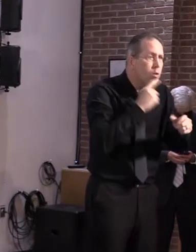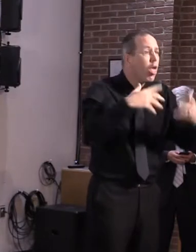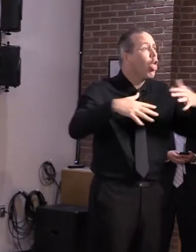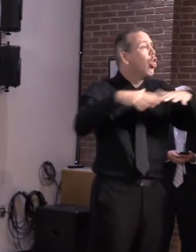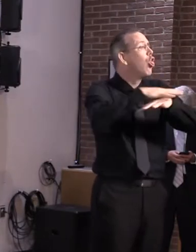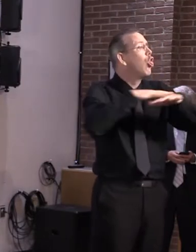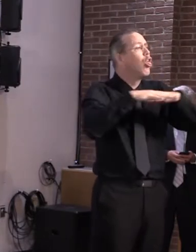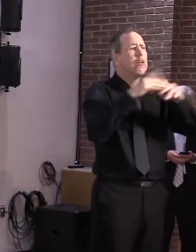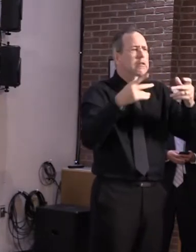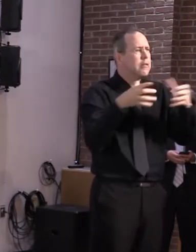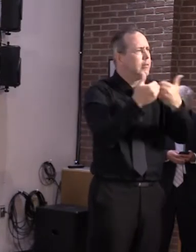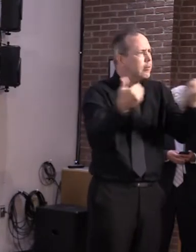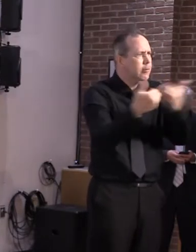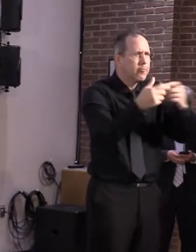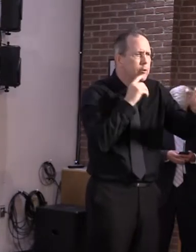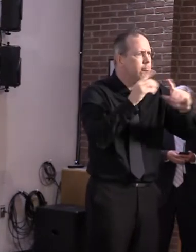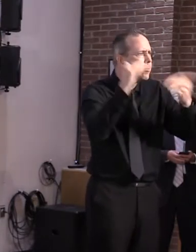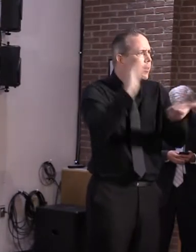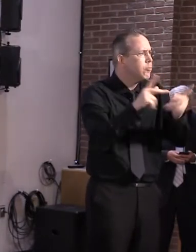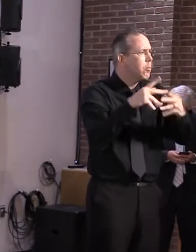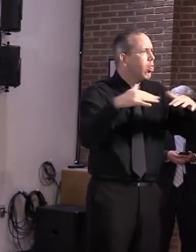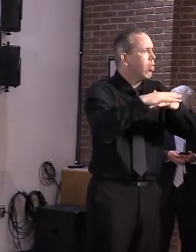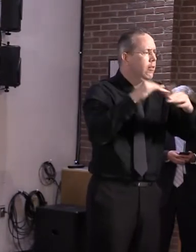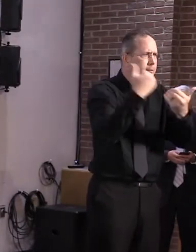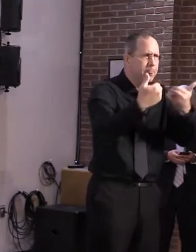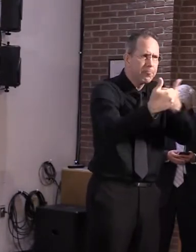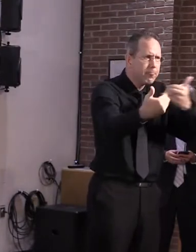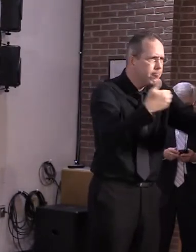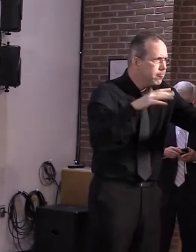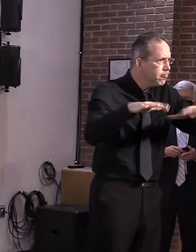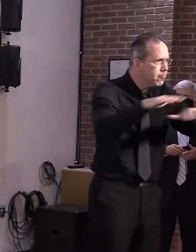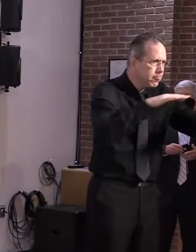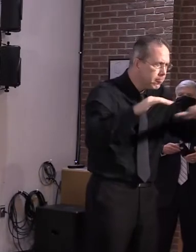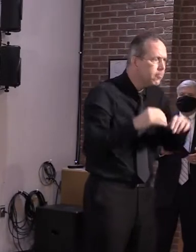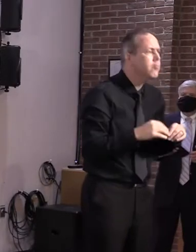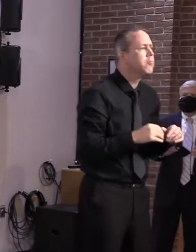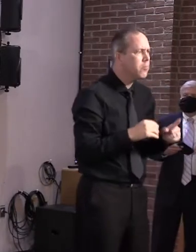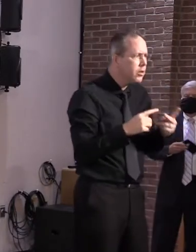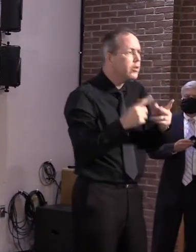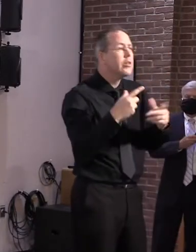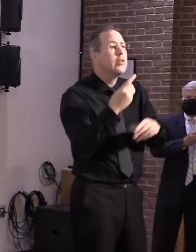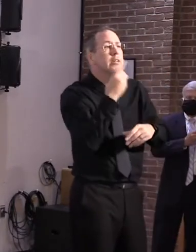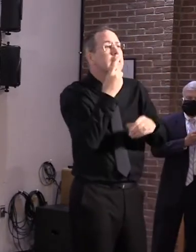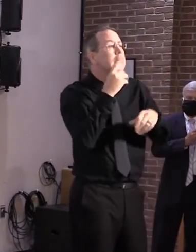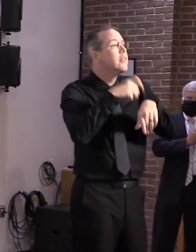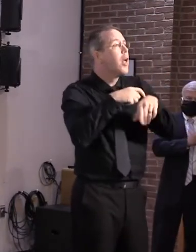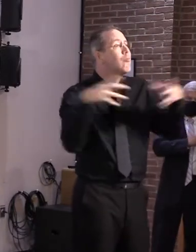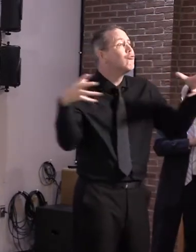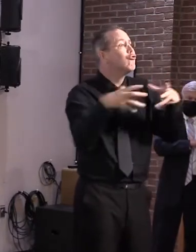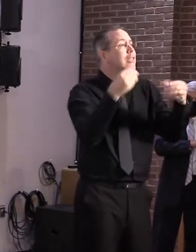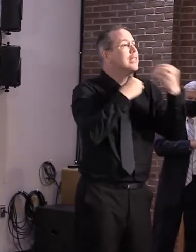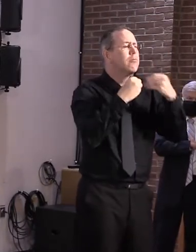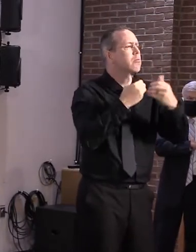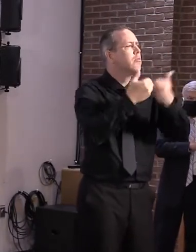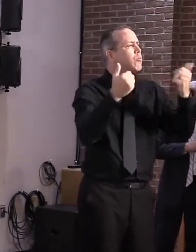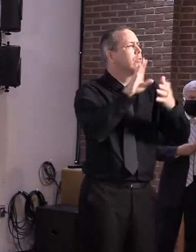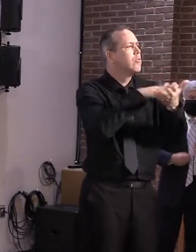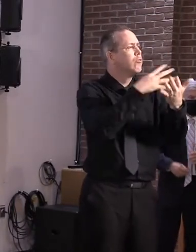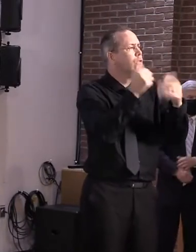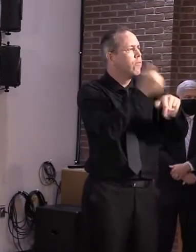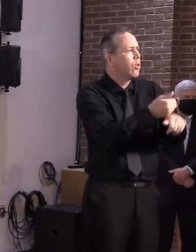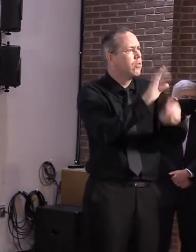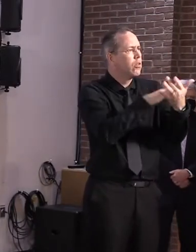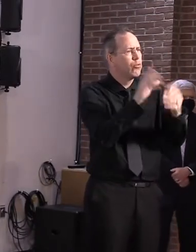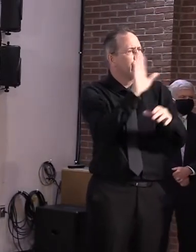more. They've also planned for outbreaks and promised enforcement to hold students accountable if they put the health of their